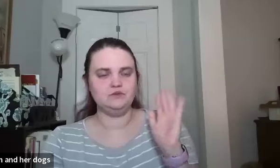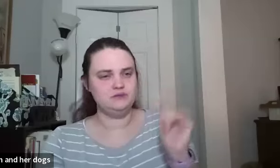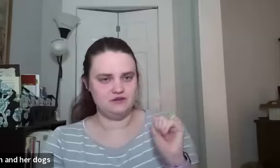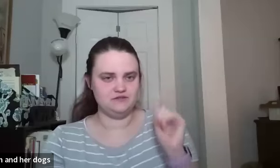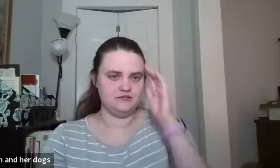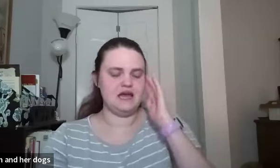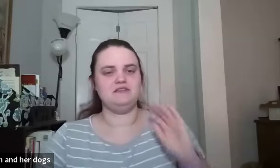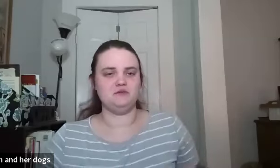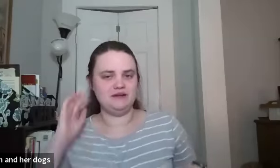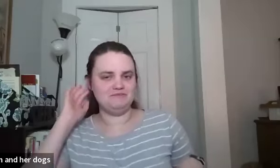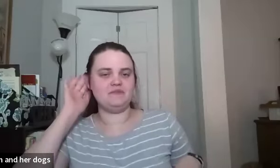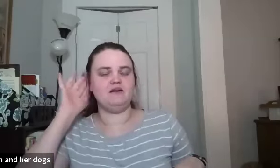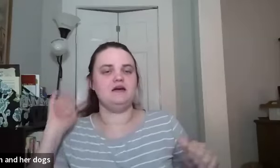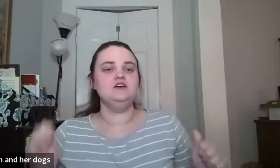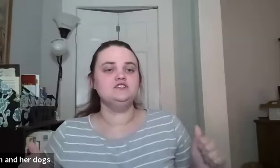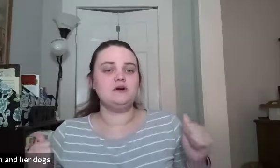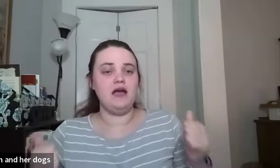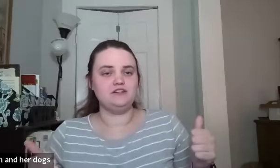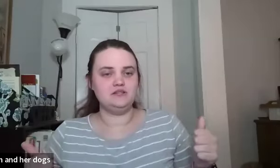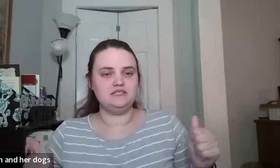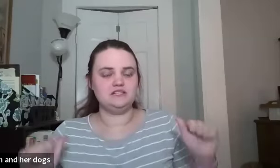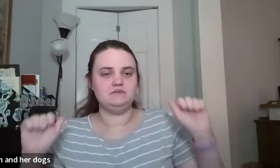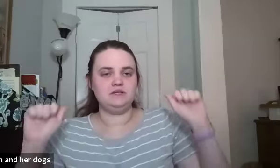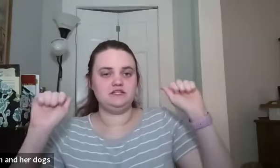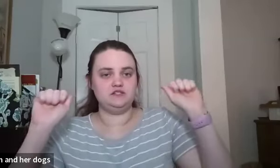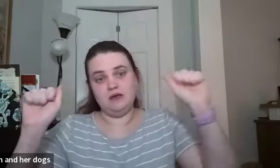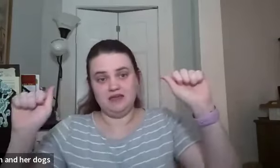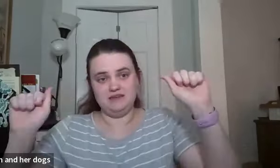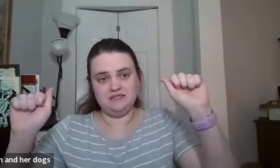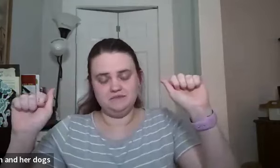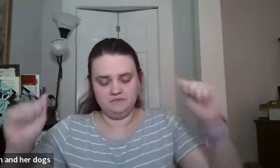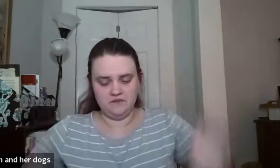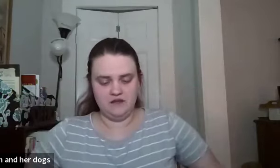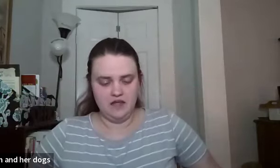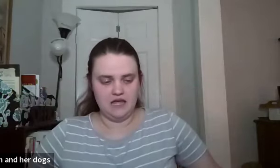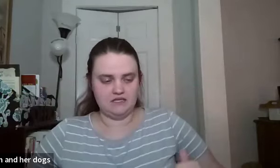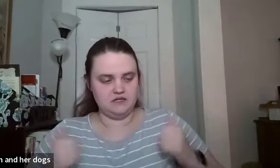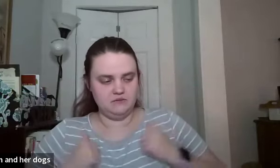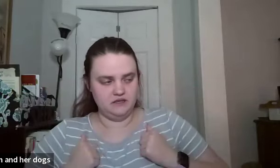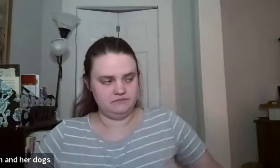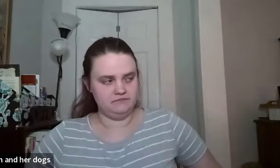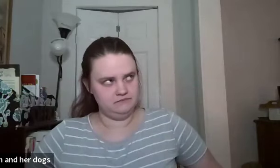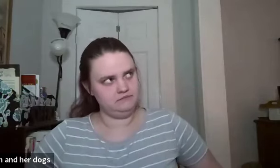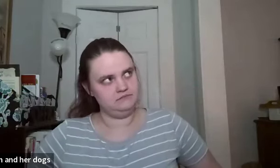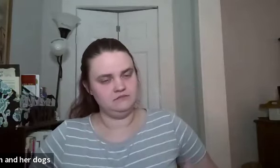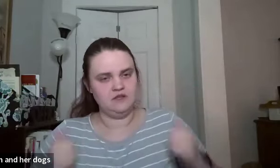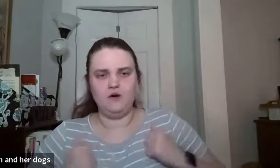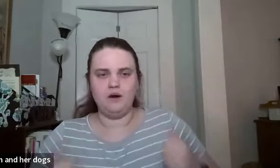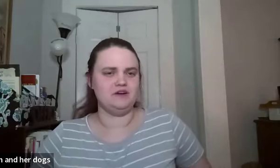do address first. I had to think for a minute. Okay, so address is going to be 2 A's and it's going to be, oh, I'm going to